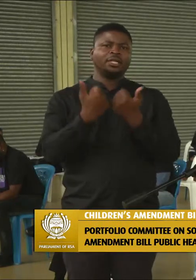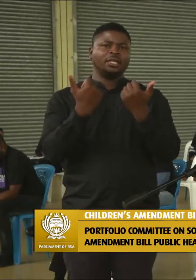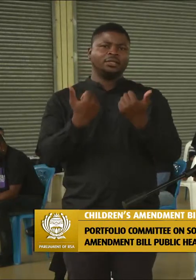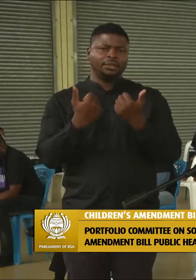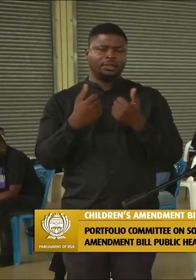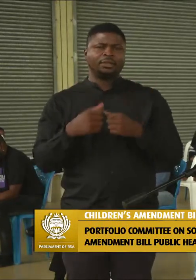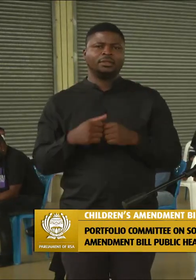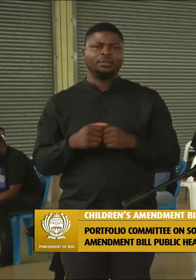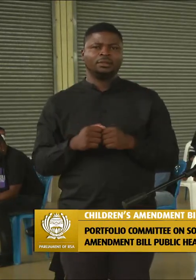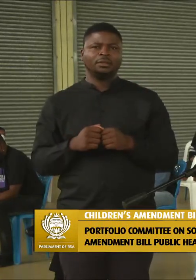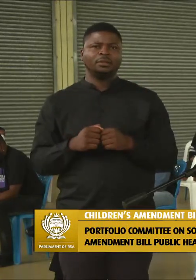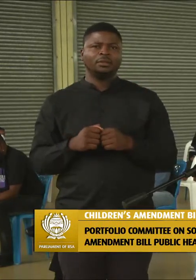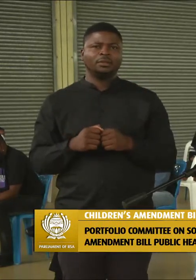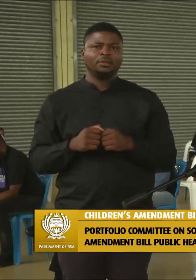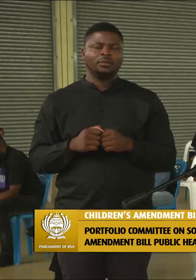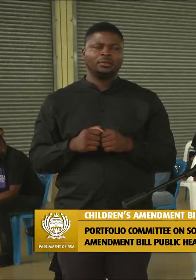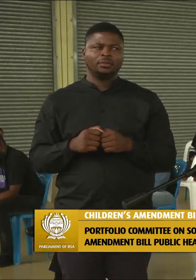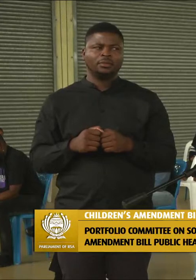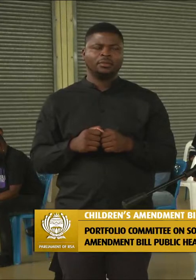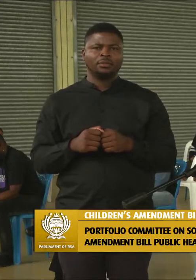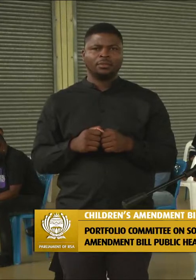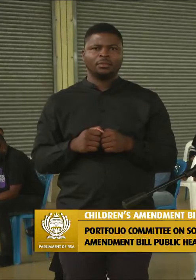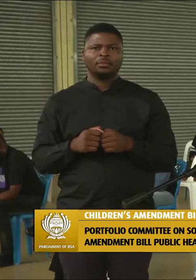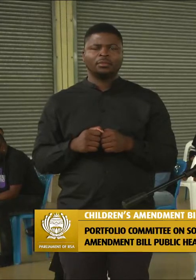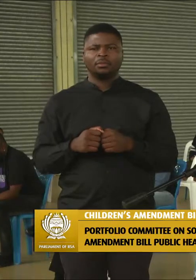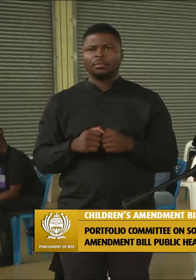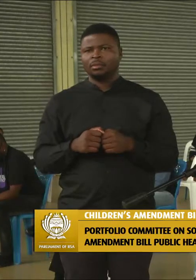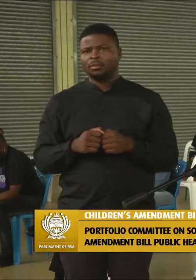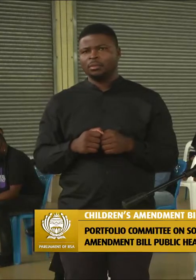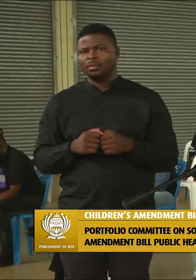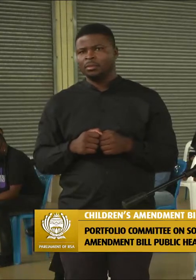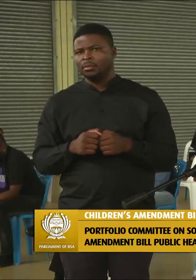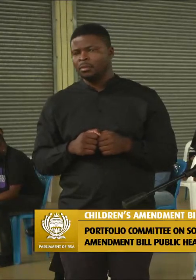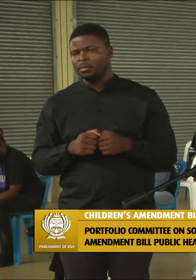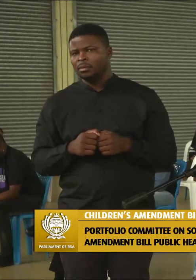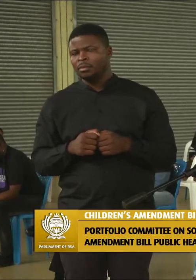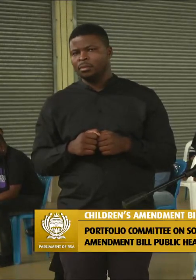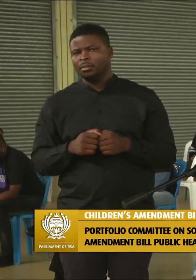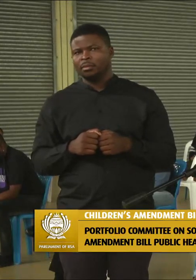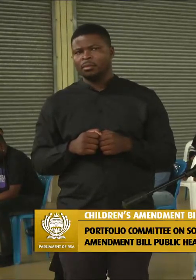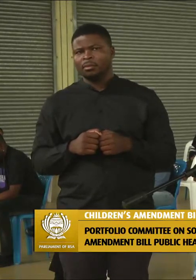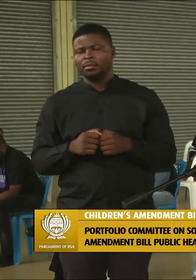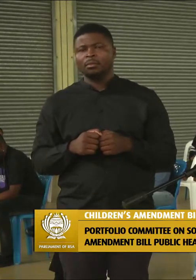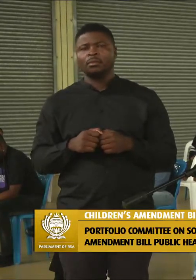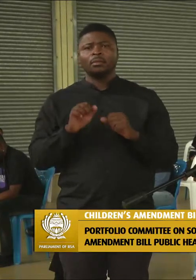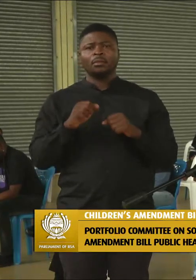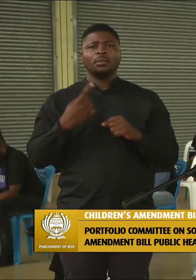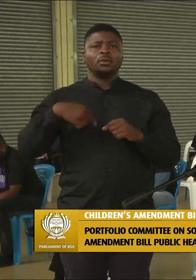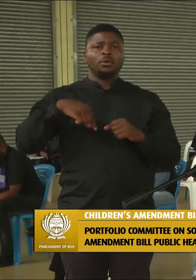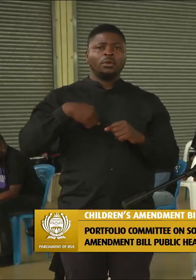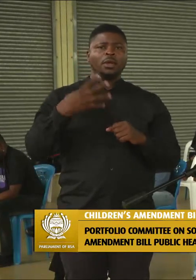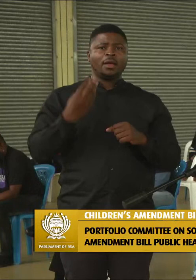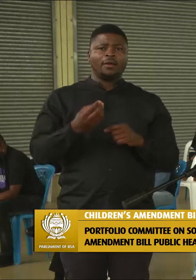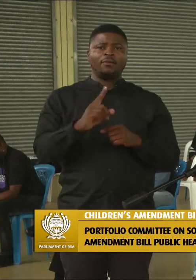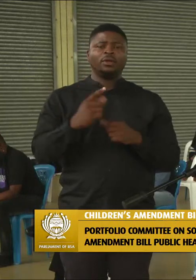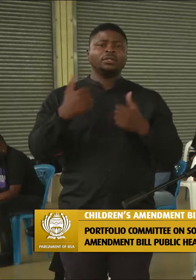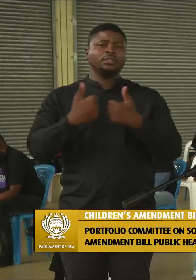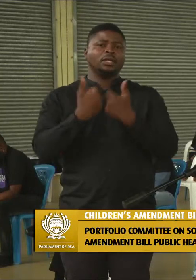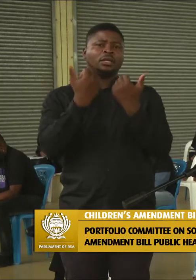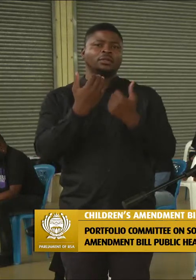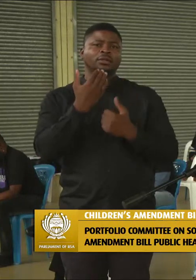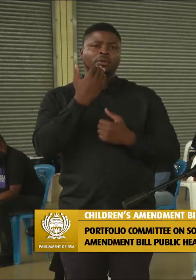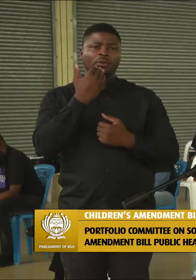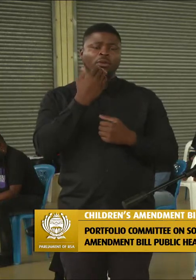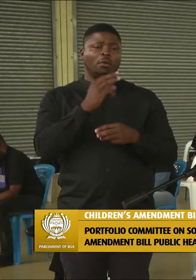Njengokuthi umzali angayibiki inkinga yomntwana mangabe ezombhalisa. A challenge of a parent that doesn't tell